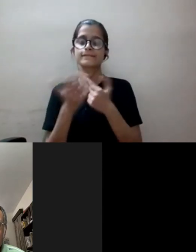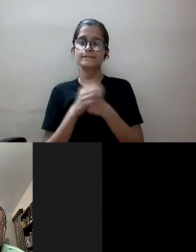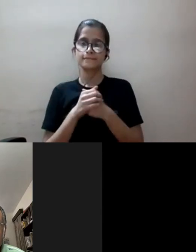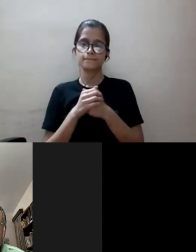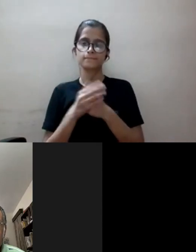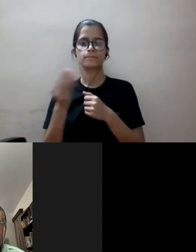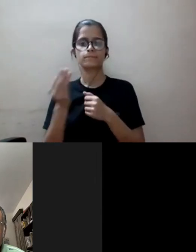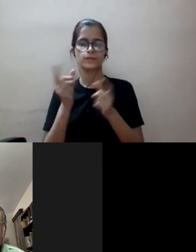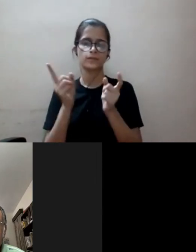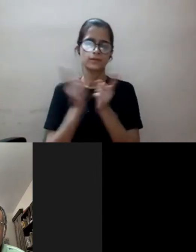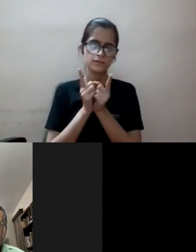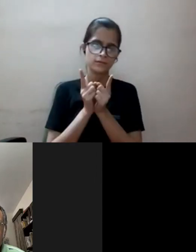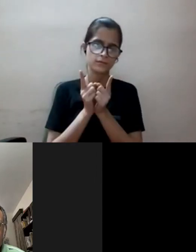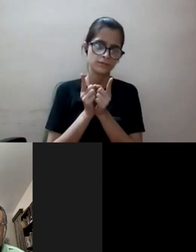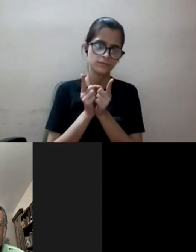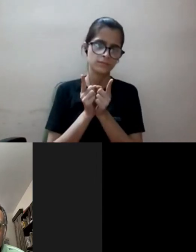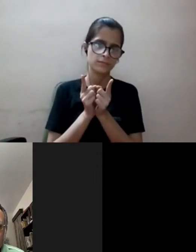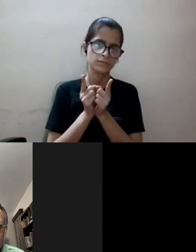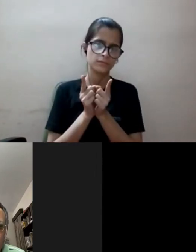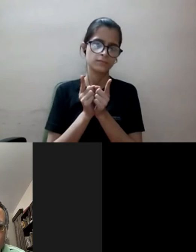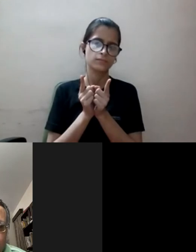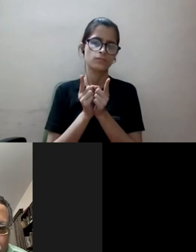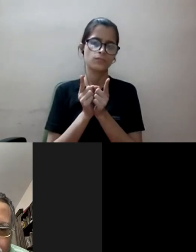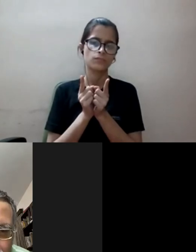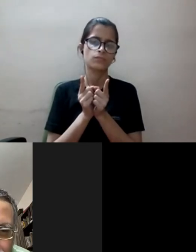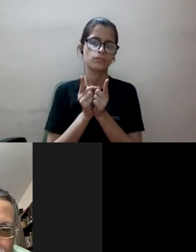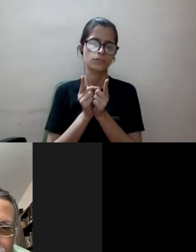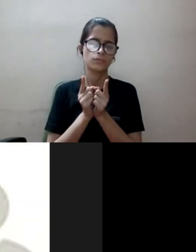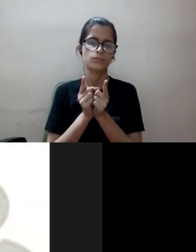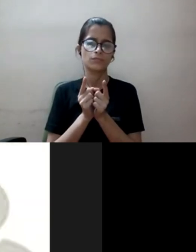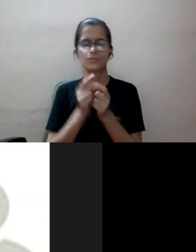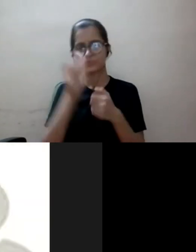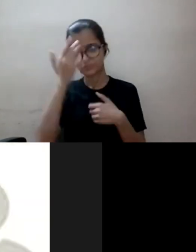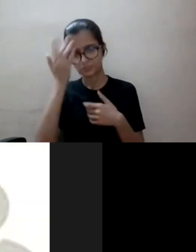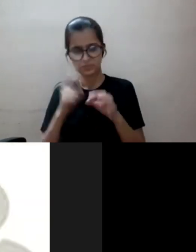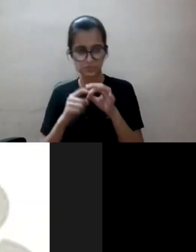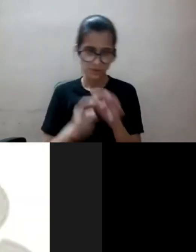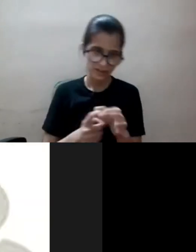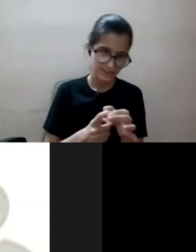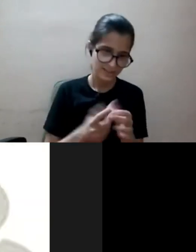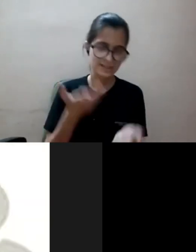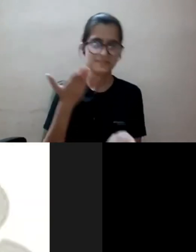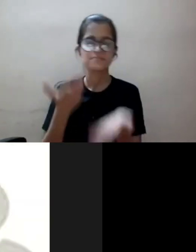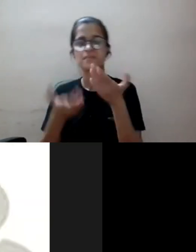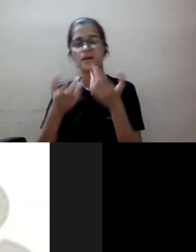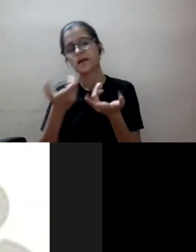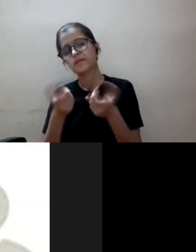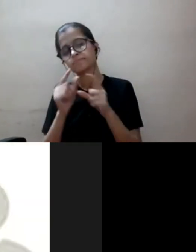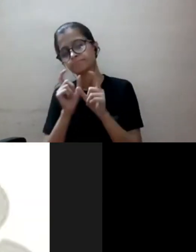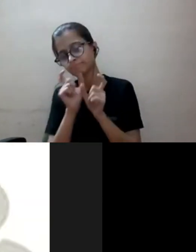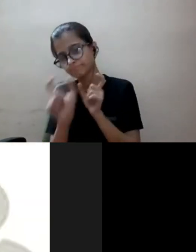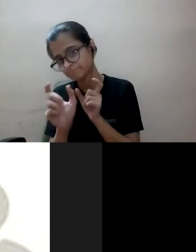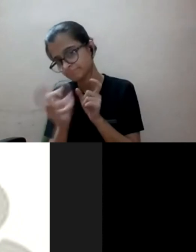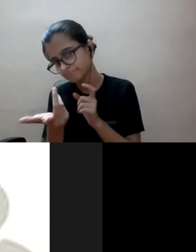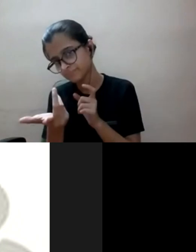small anecdote and then I don't know, probably a question or a comment which you might like